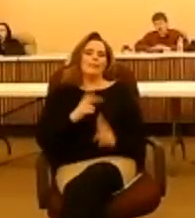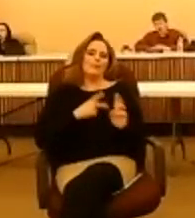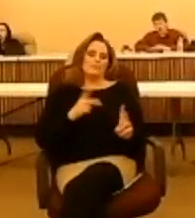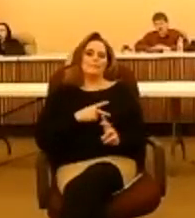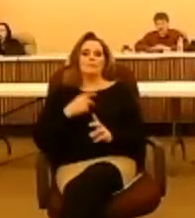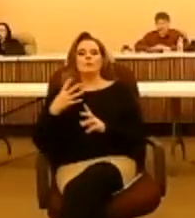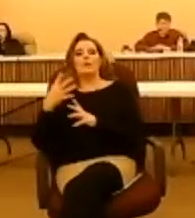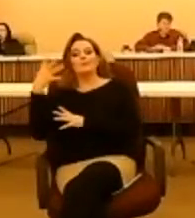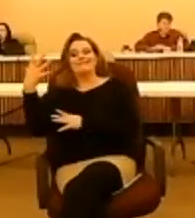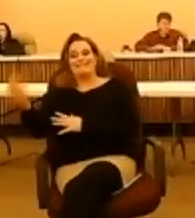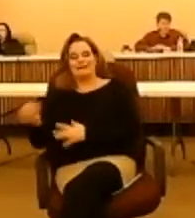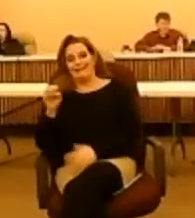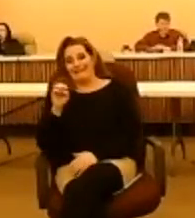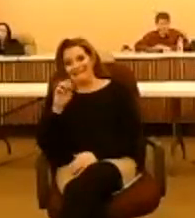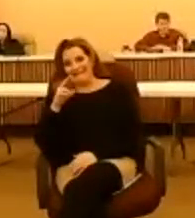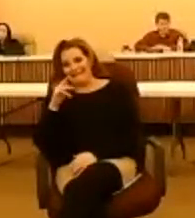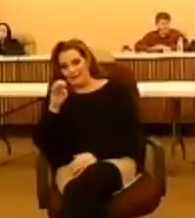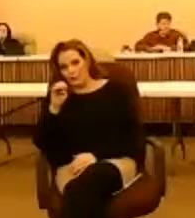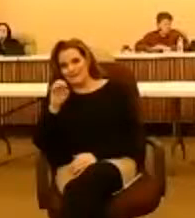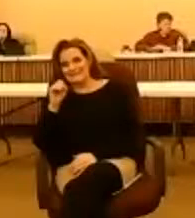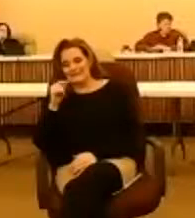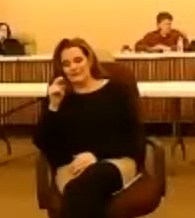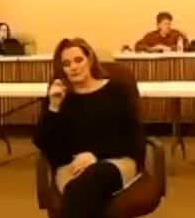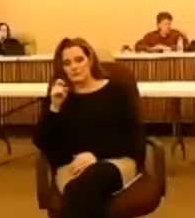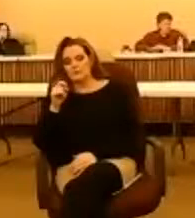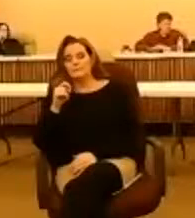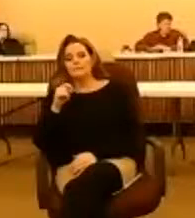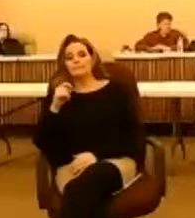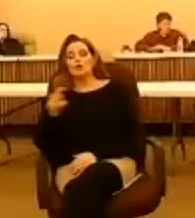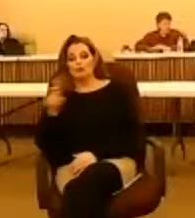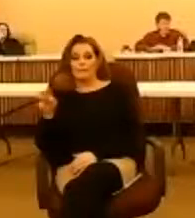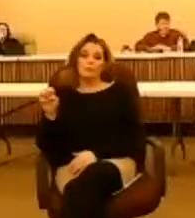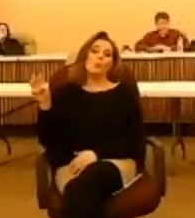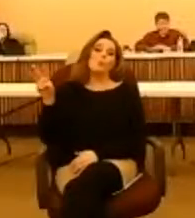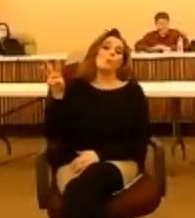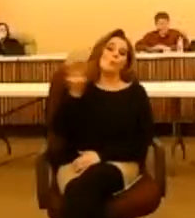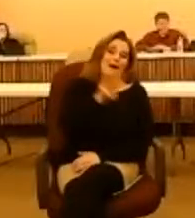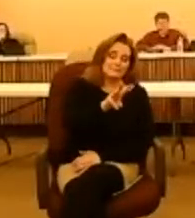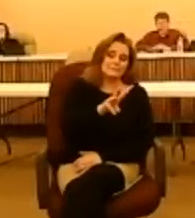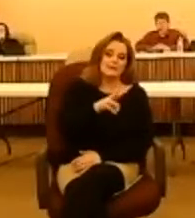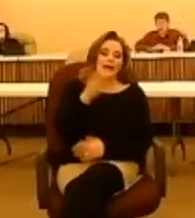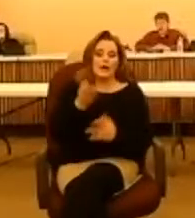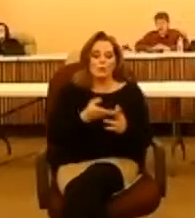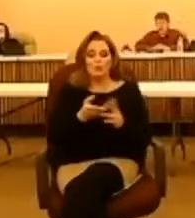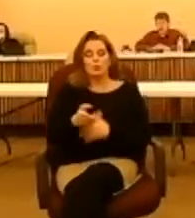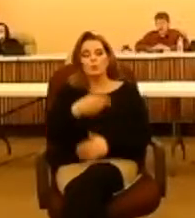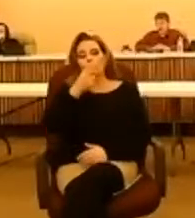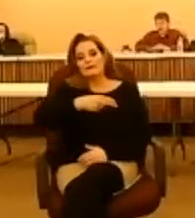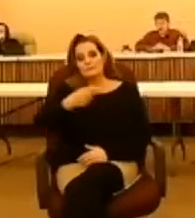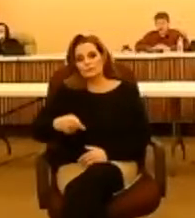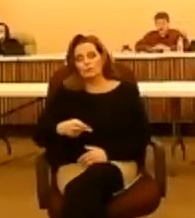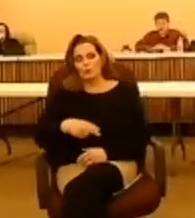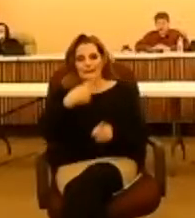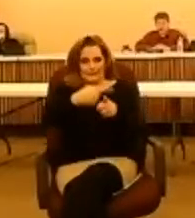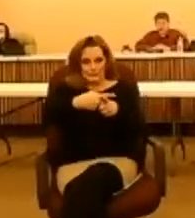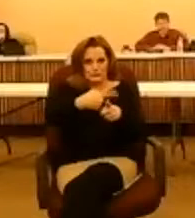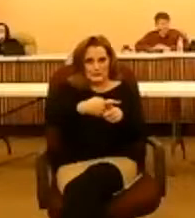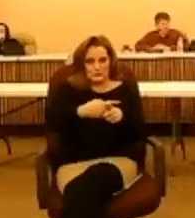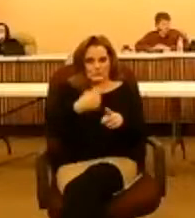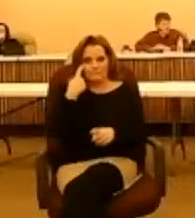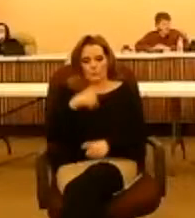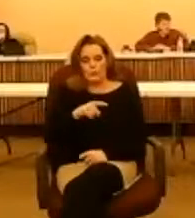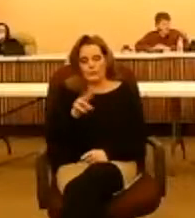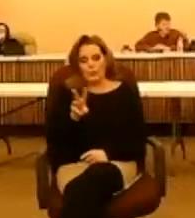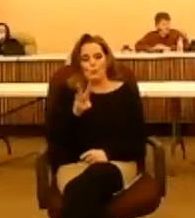Station, head west, and go through the historic intersection for the West